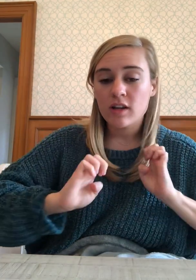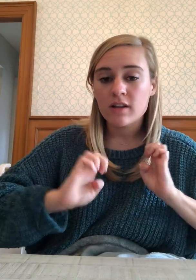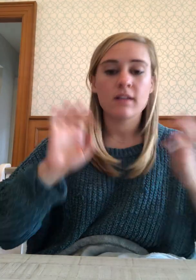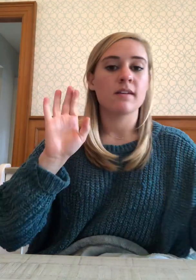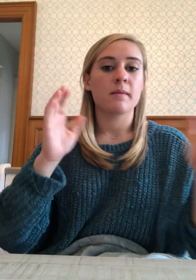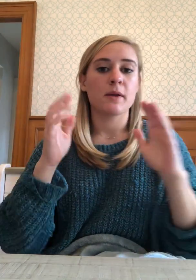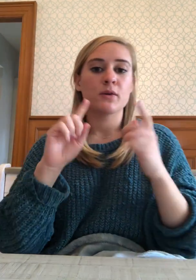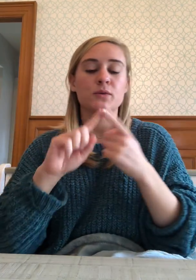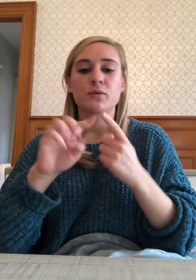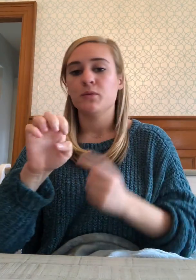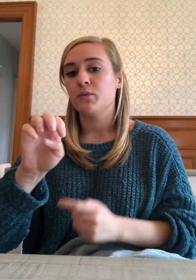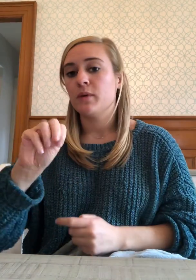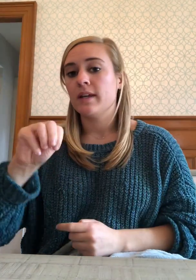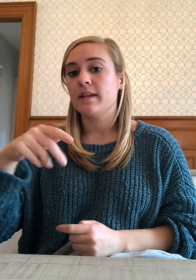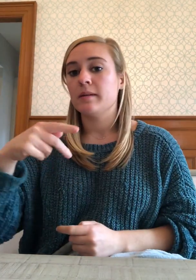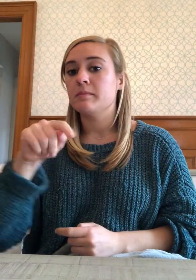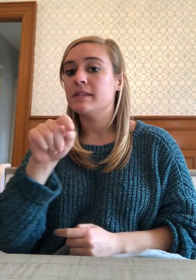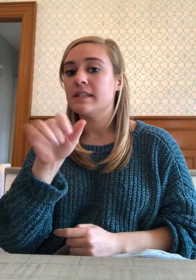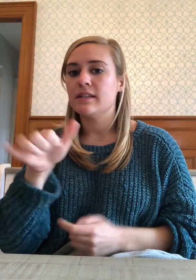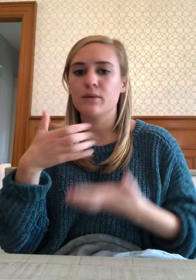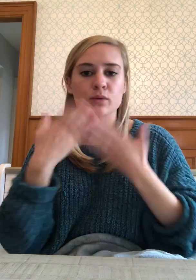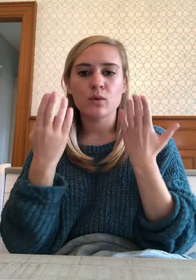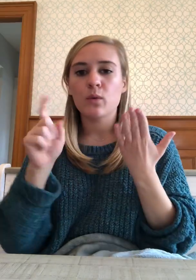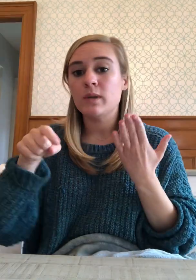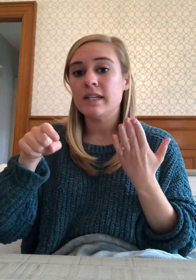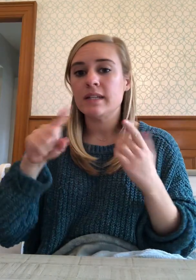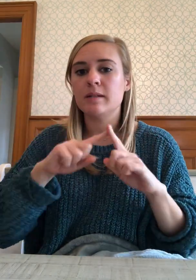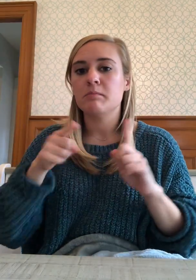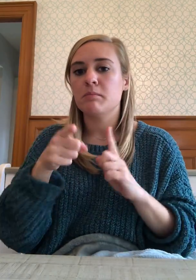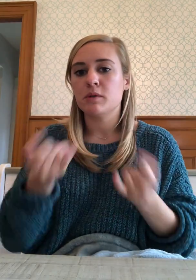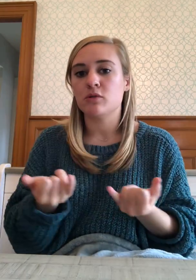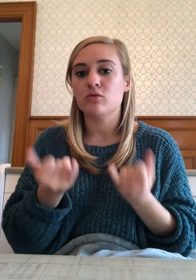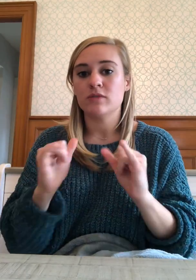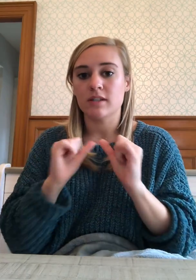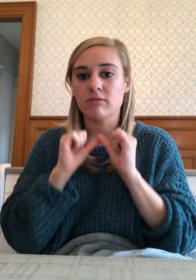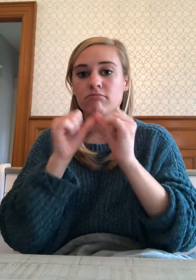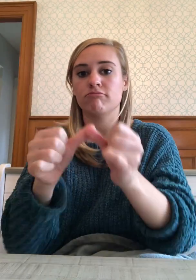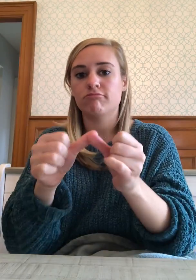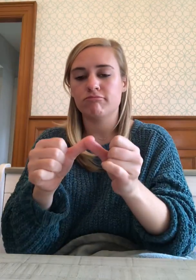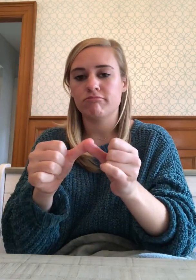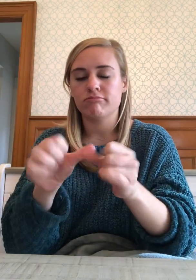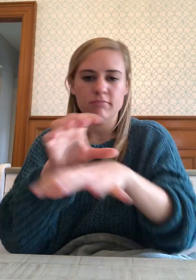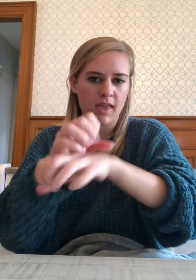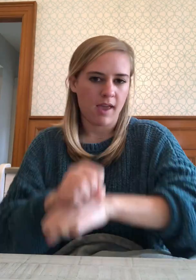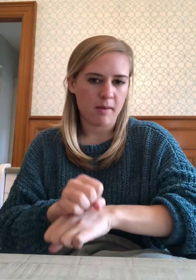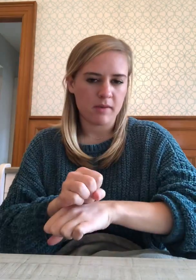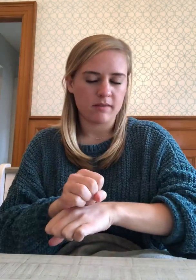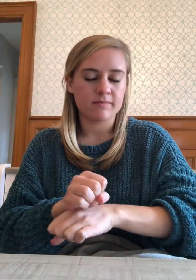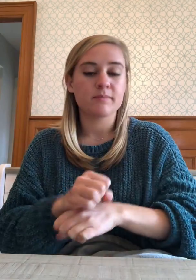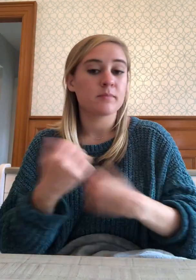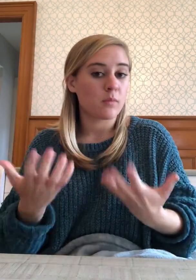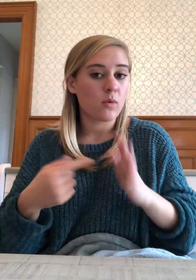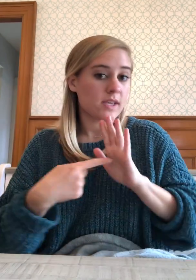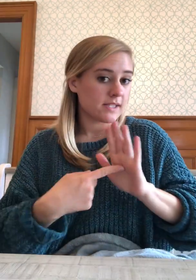is absent, but the habit persists. So, examples of what I mean by